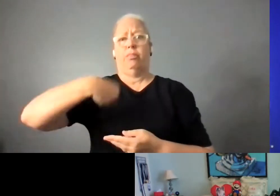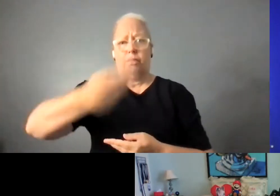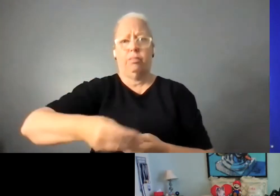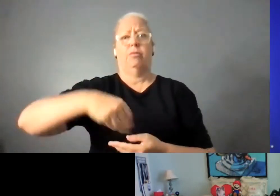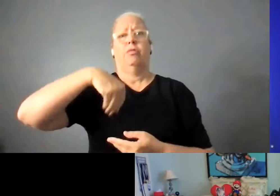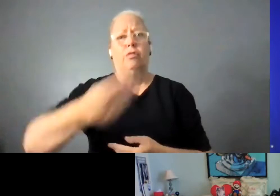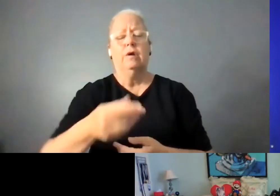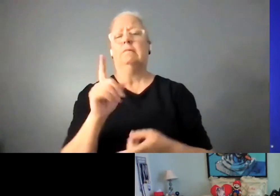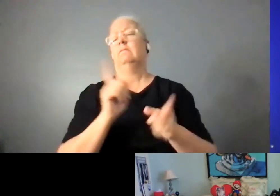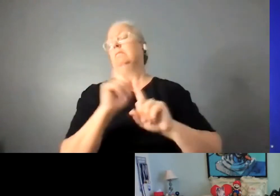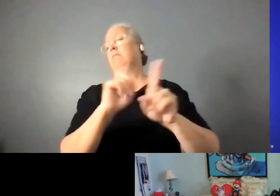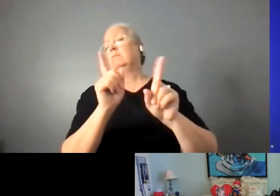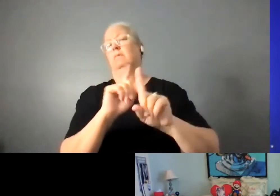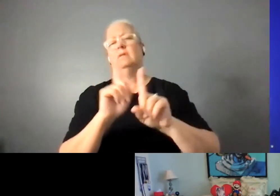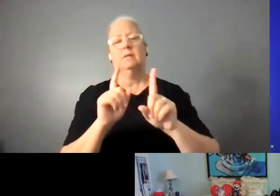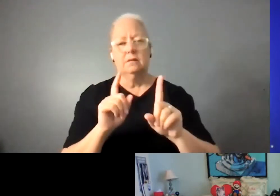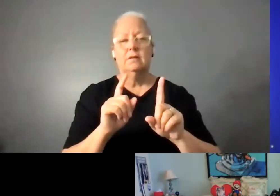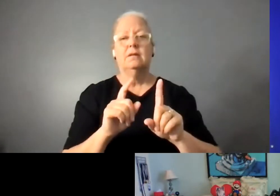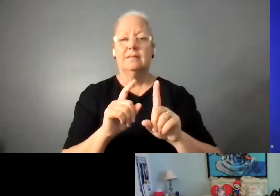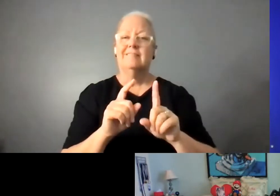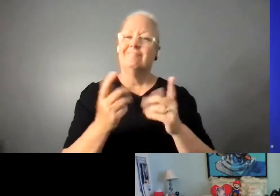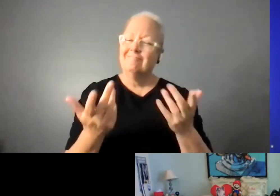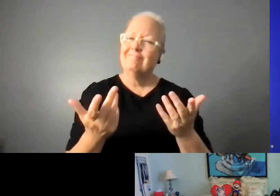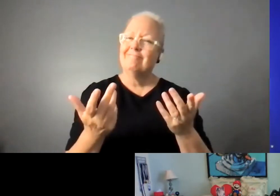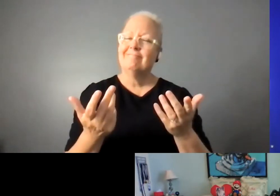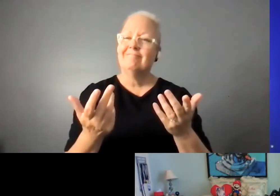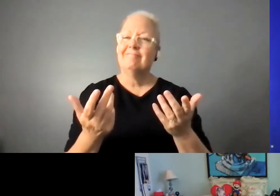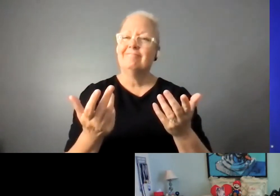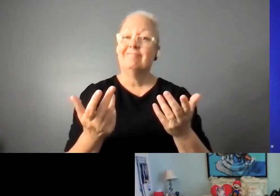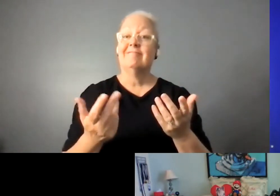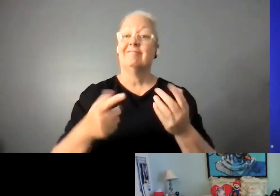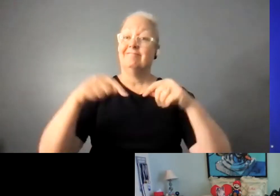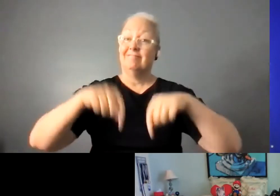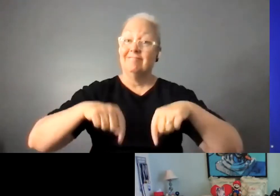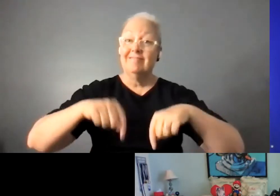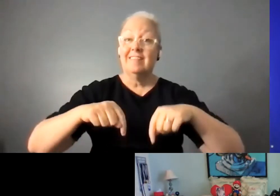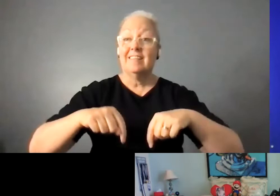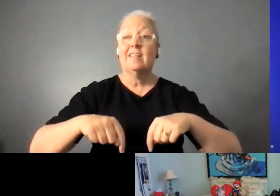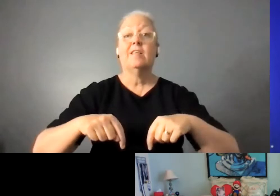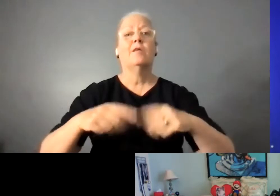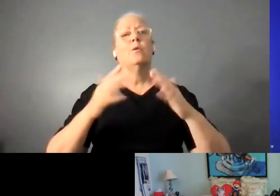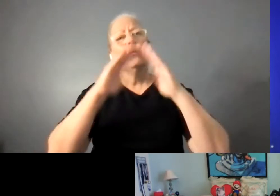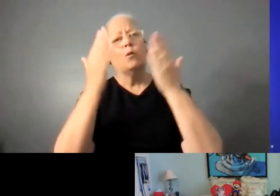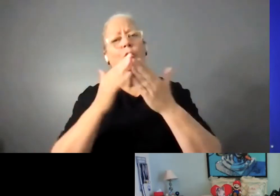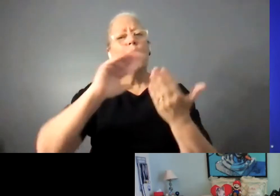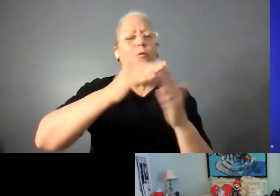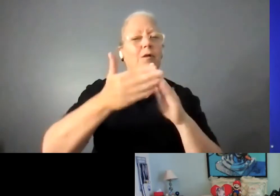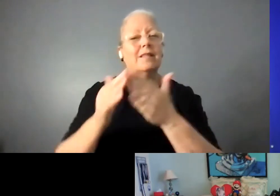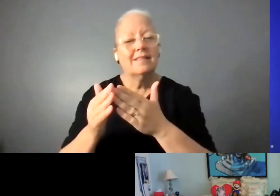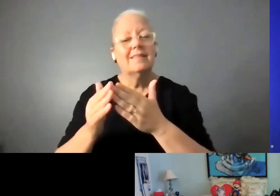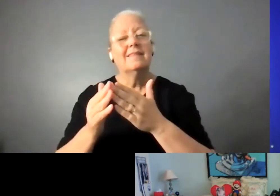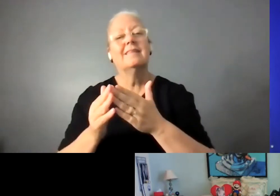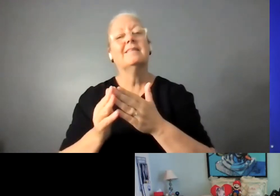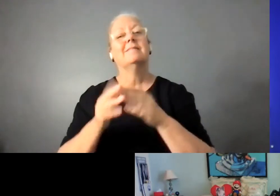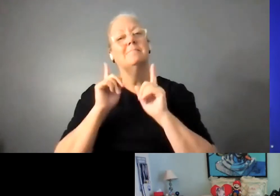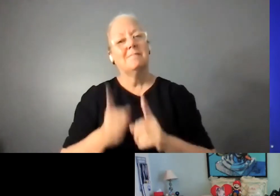extremely it's closely linked to the fact that we live in a society where the adaptations needed for people with disability